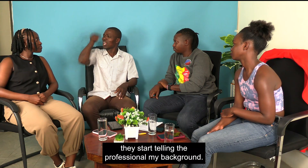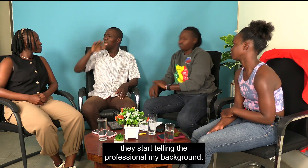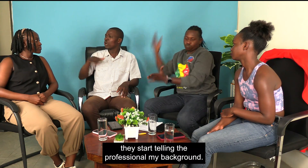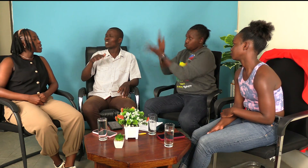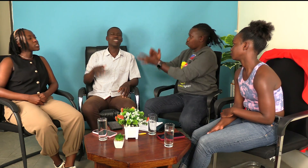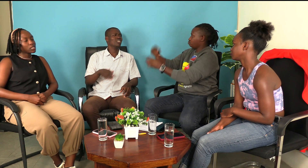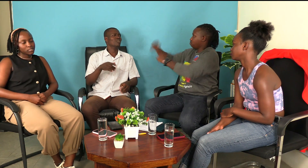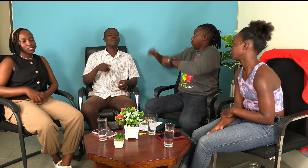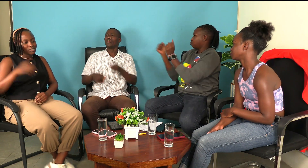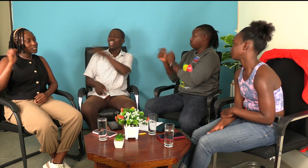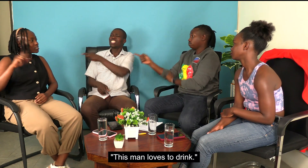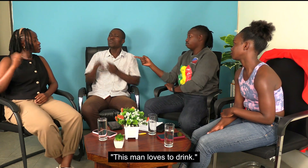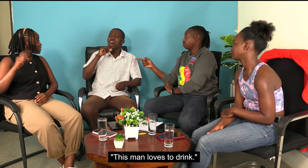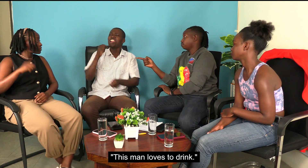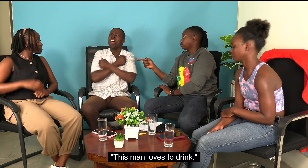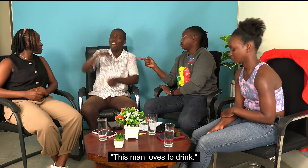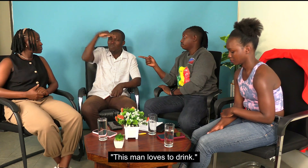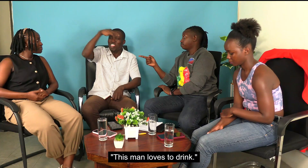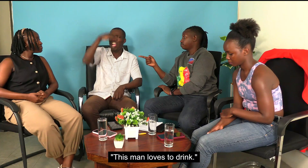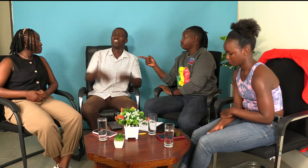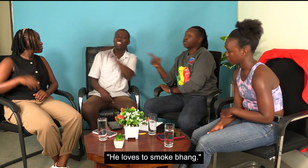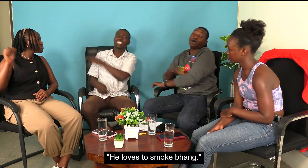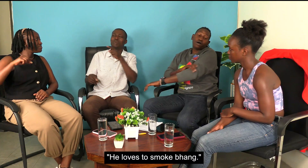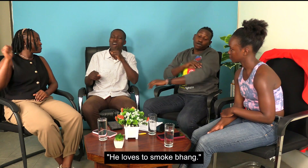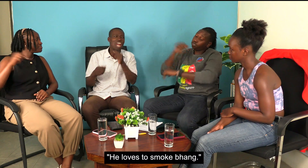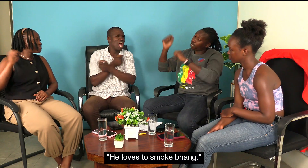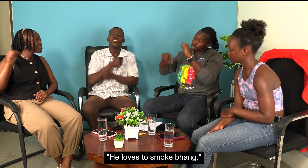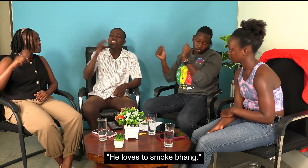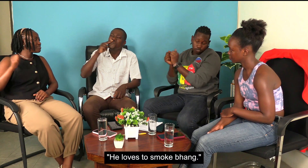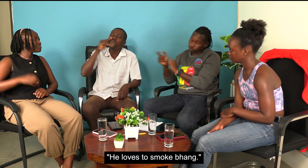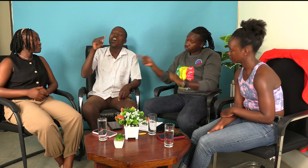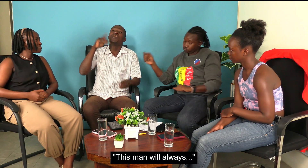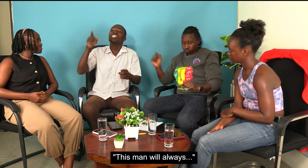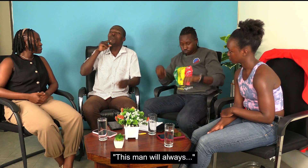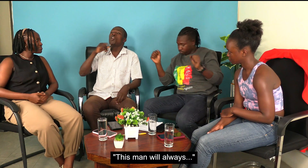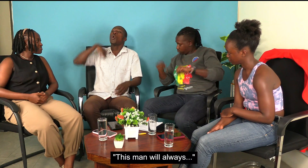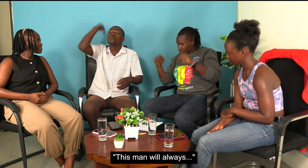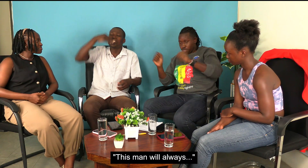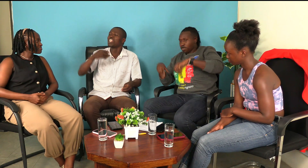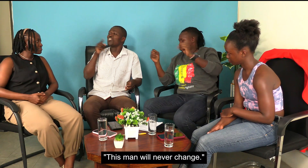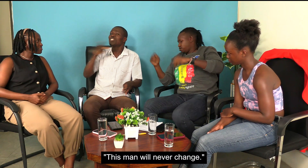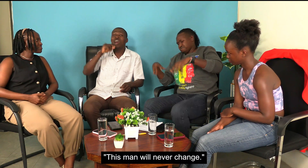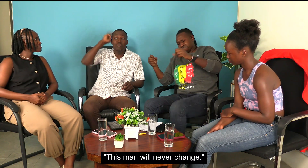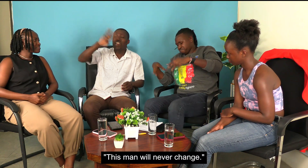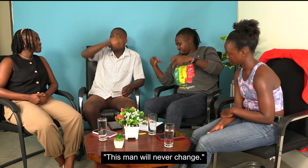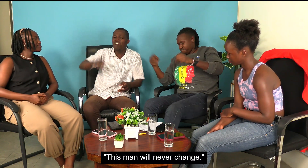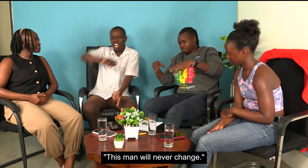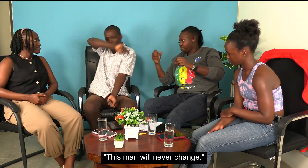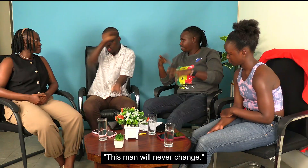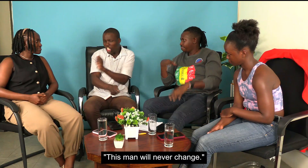don't inform Yes. the counselor about my background. He likes drinking, he likes I agree smoking. with